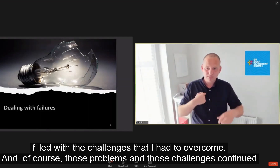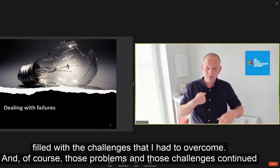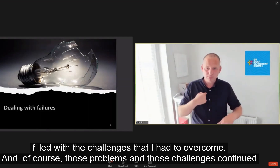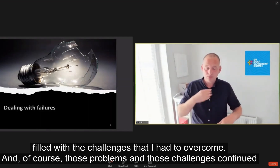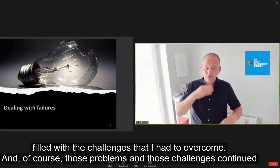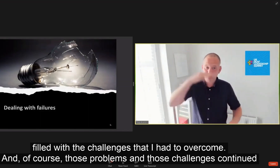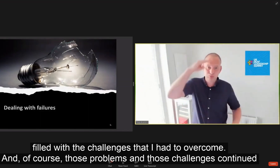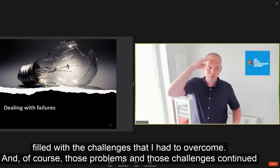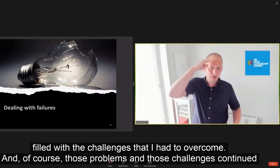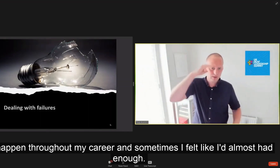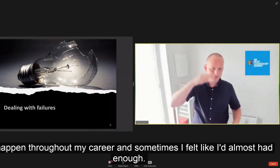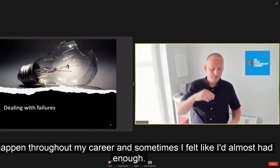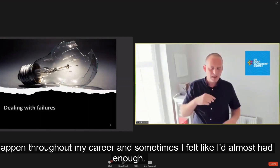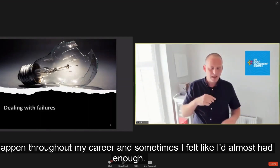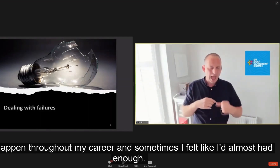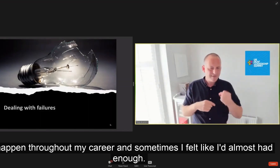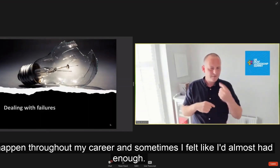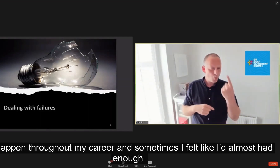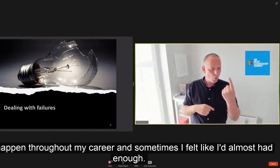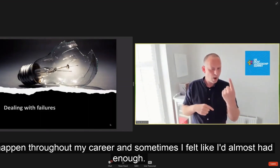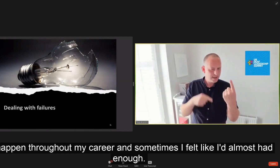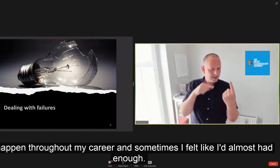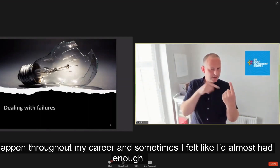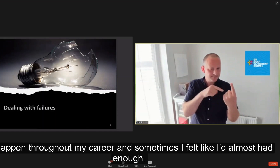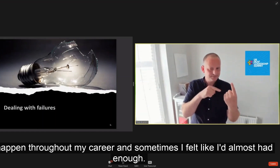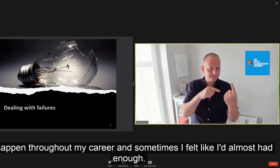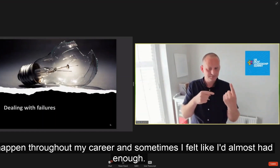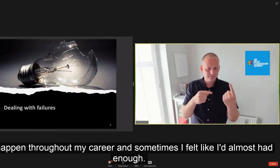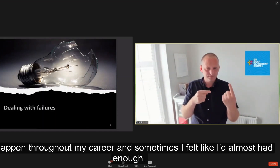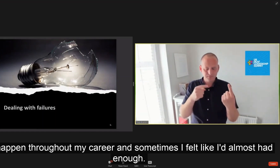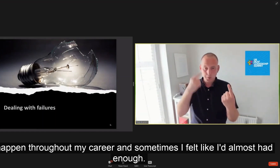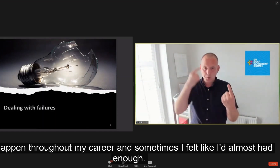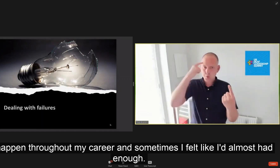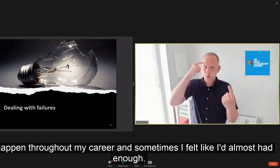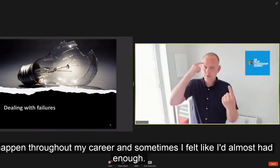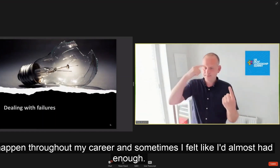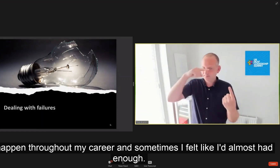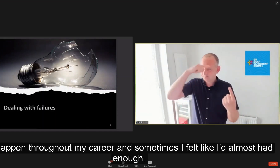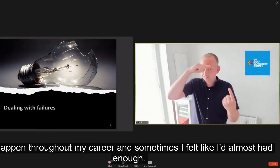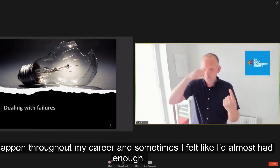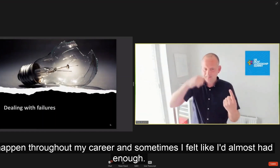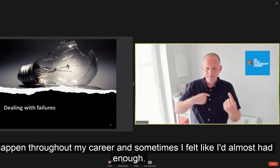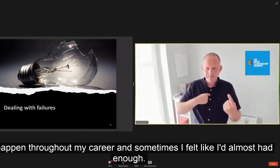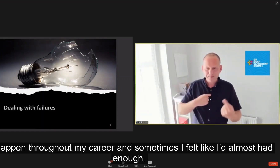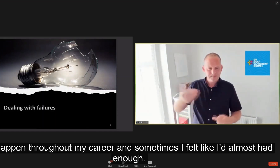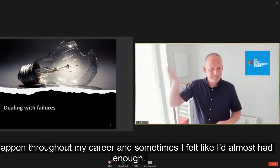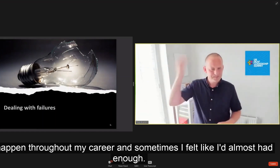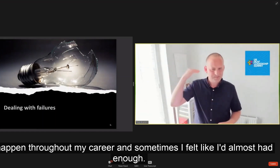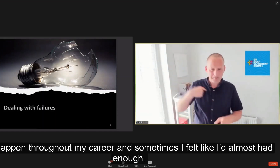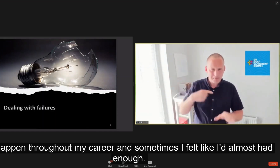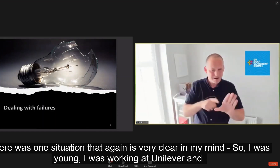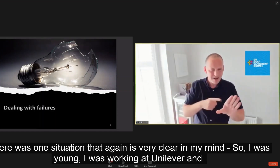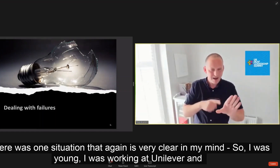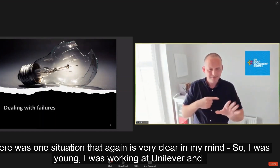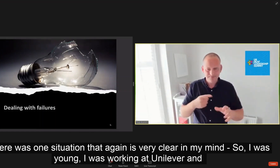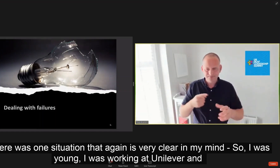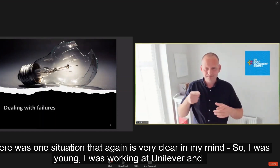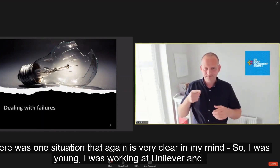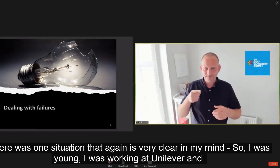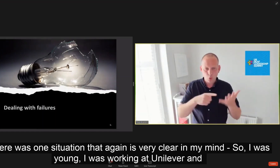continued to happen throughout my career. And sometimes I felt like I'd almost had enough. There was one situation that again is very